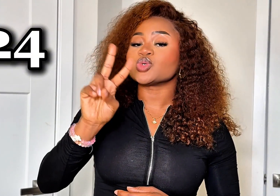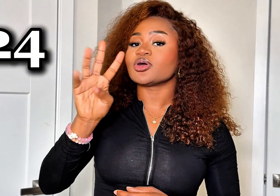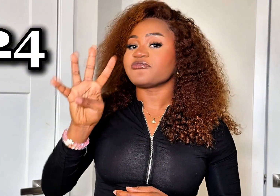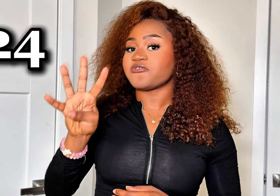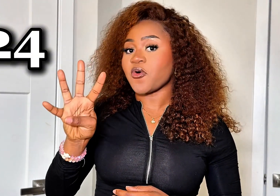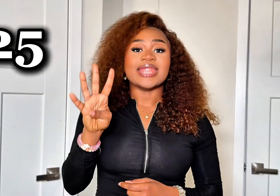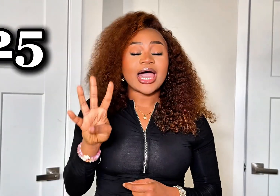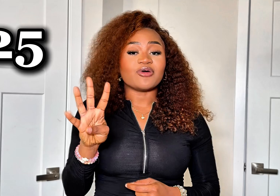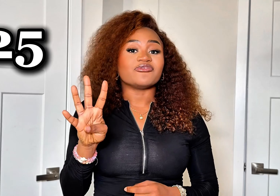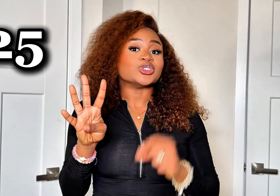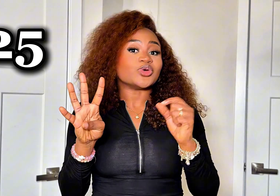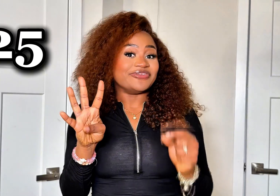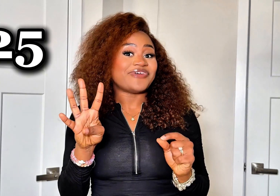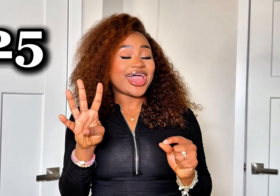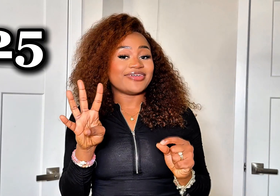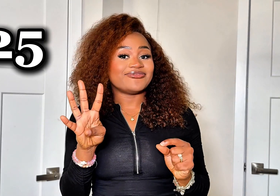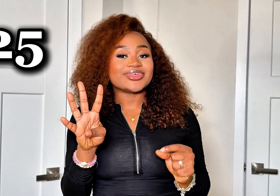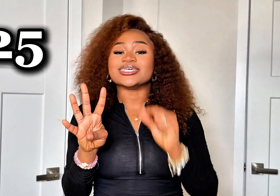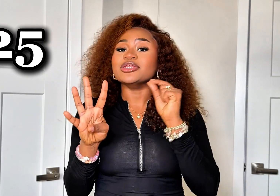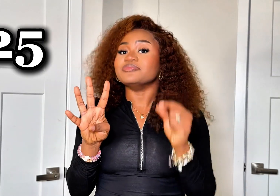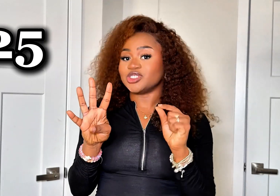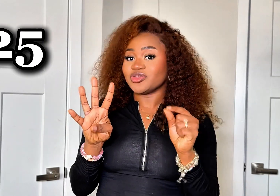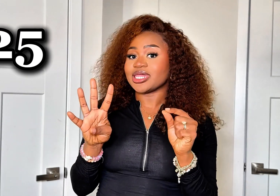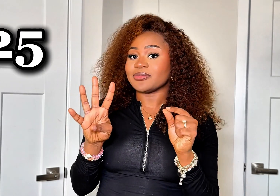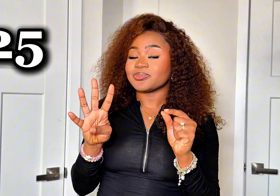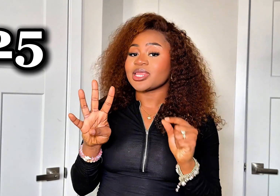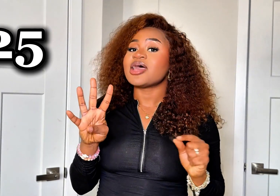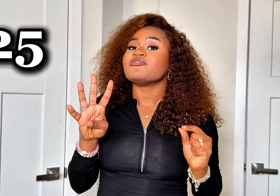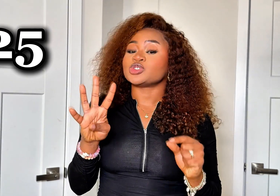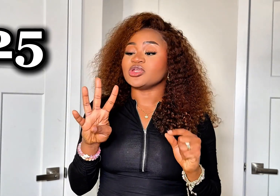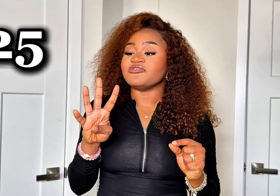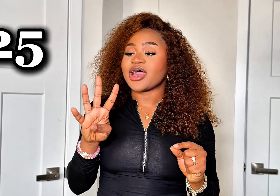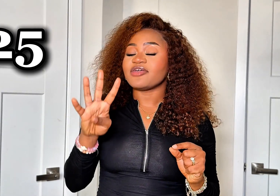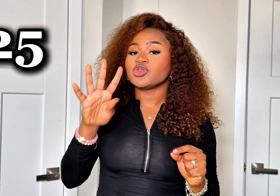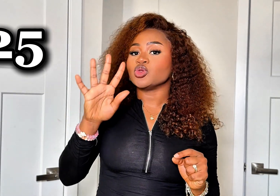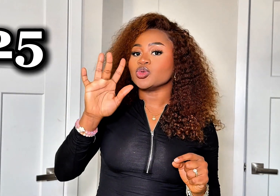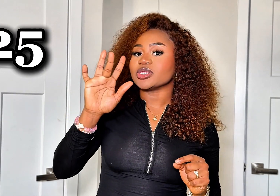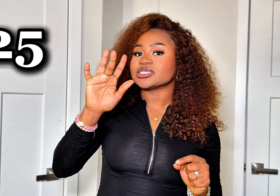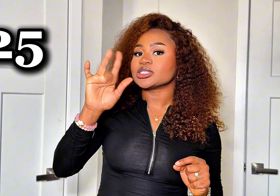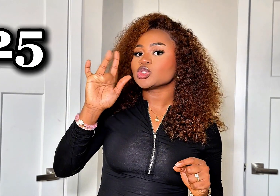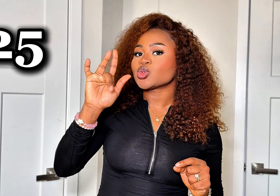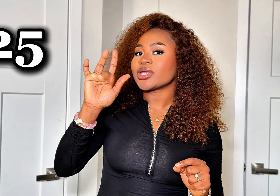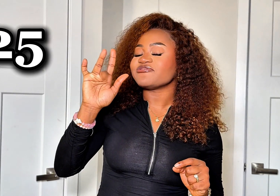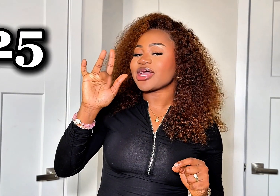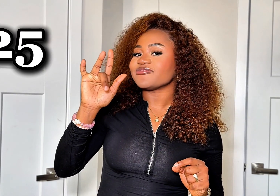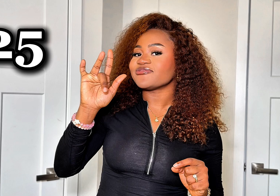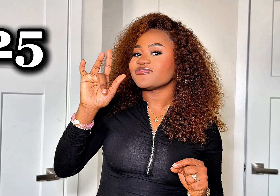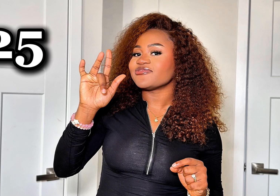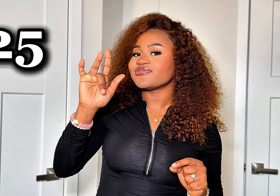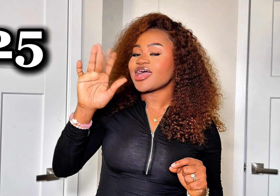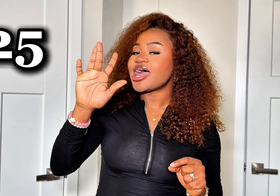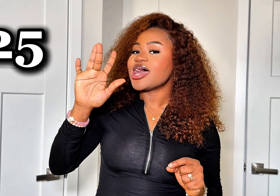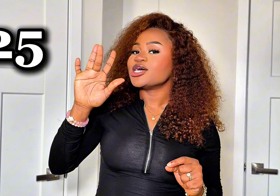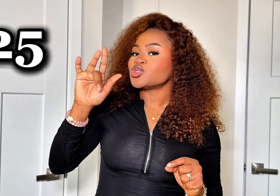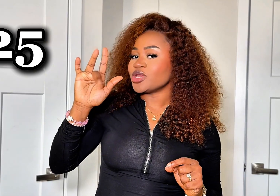and 4. Now for 25, it's a little bit tricky. For 25, you do this. 25.